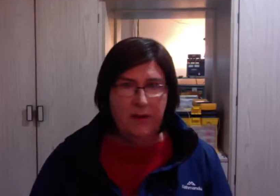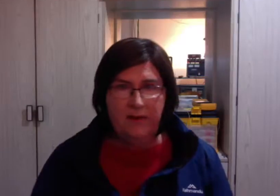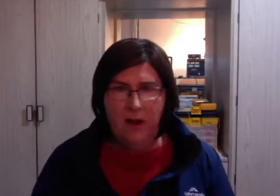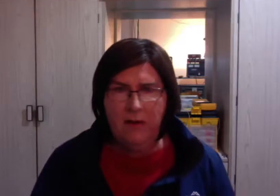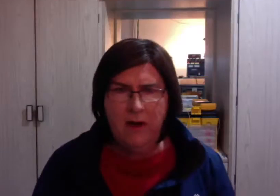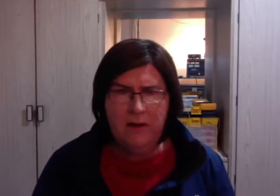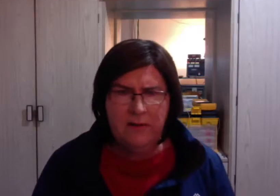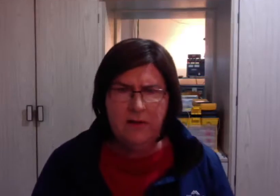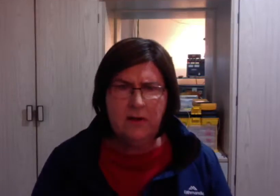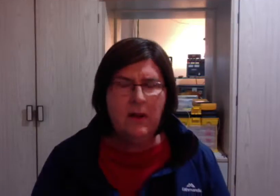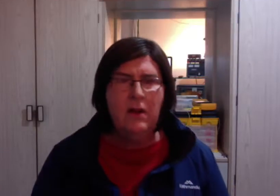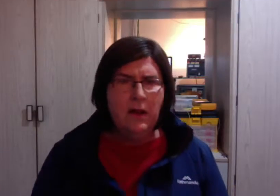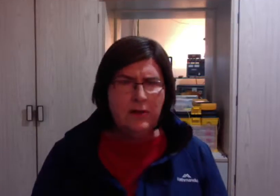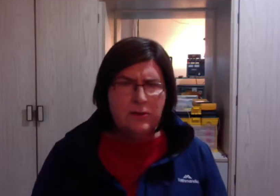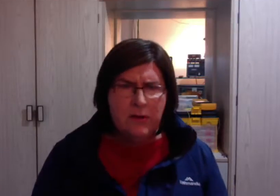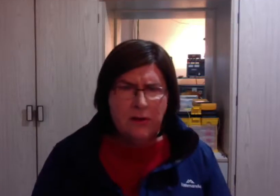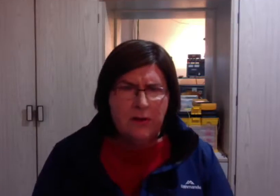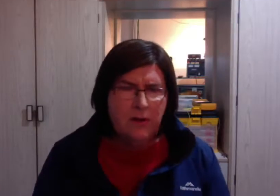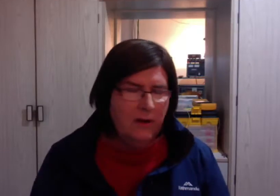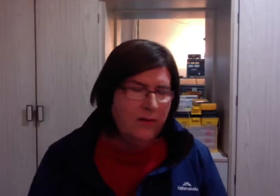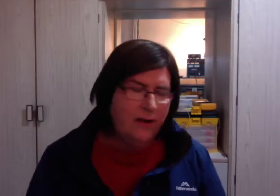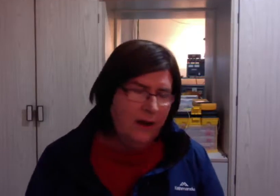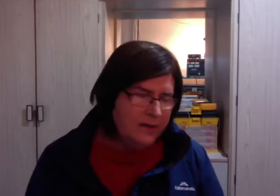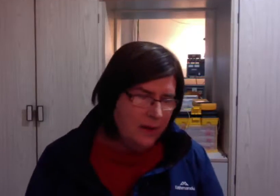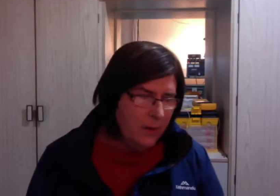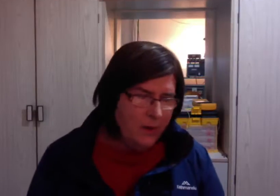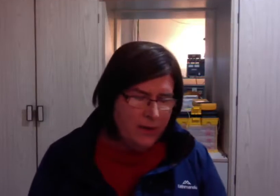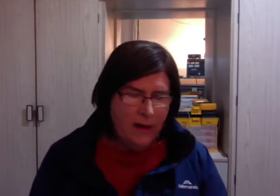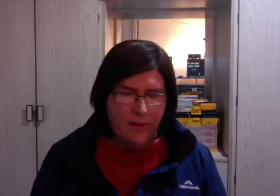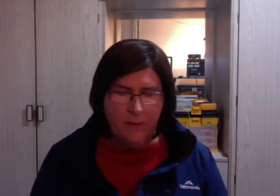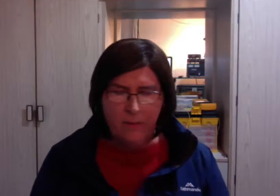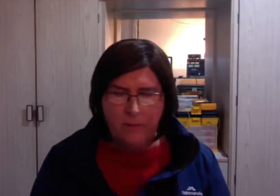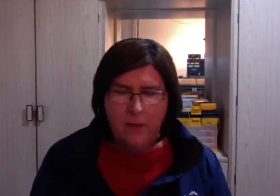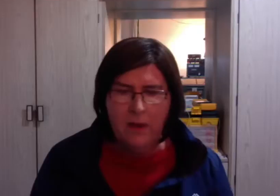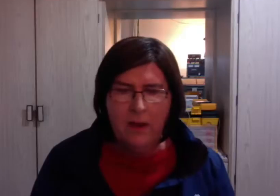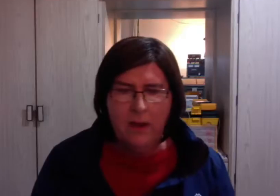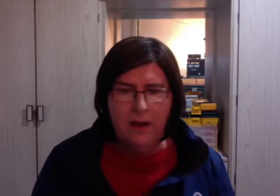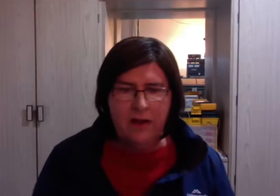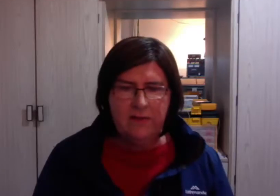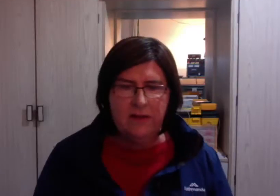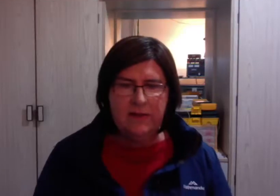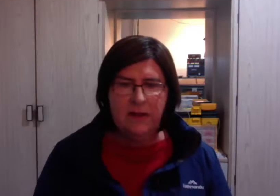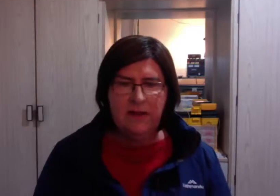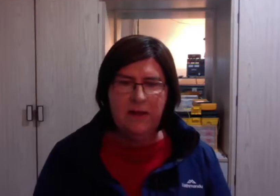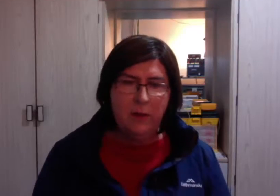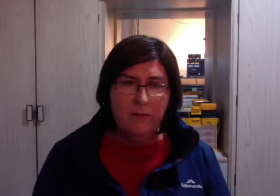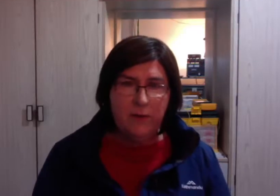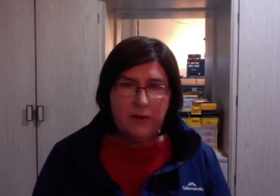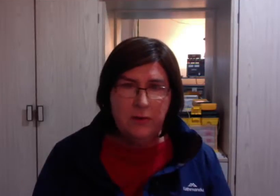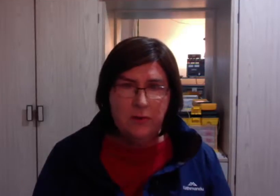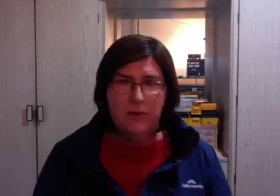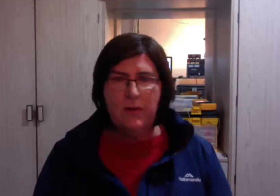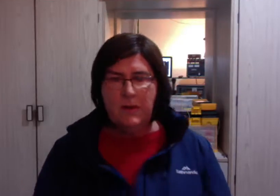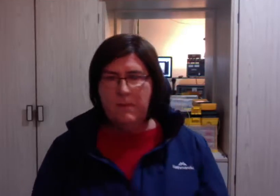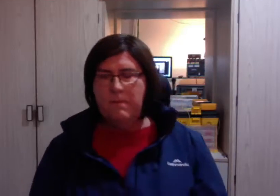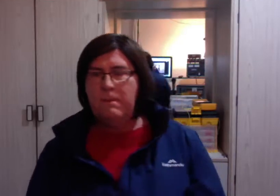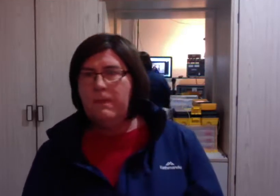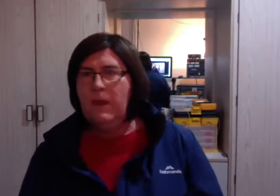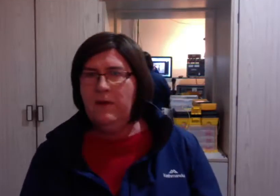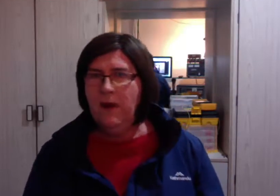PSI, right? And he's like, how did you know? I said, I can tell by looking at them. And he said, they were 42. So I have